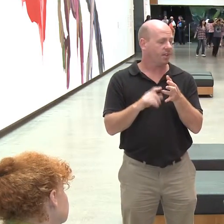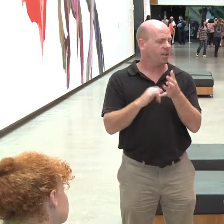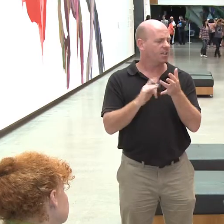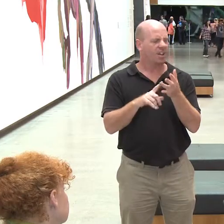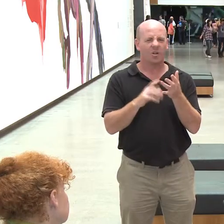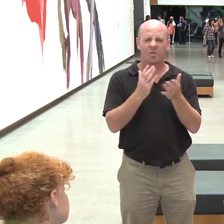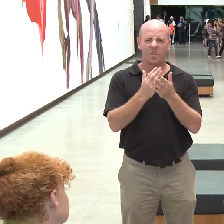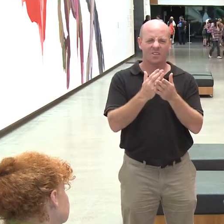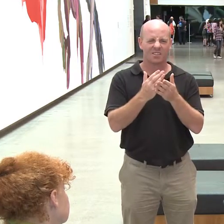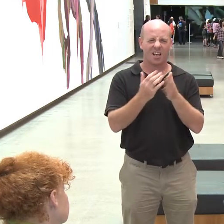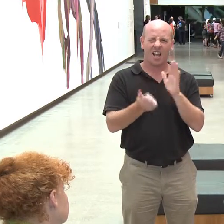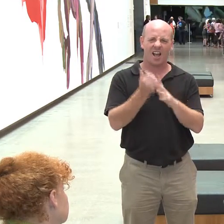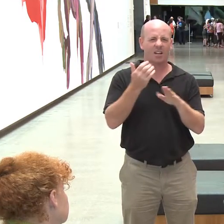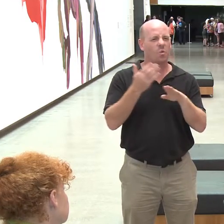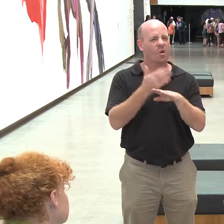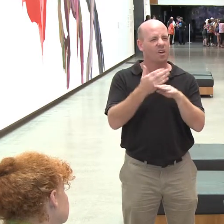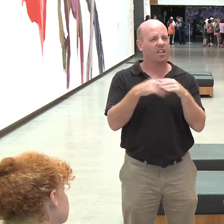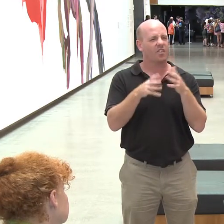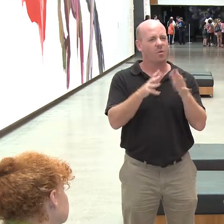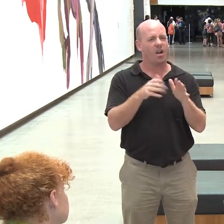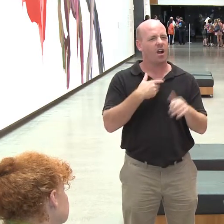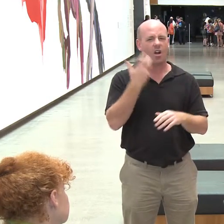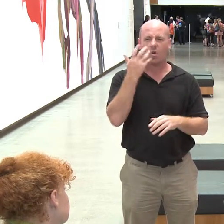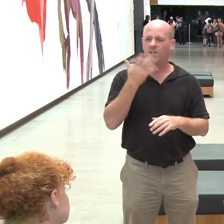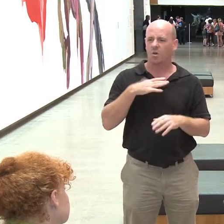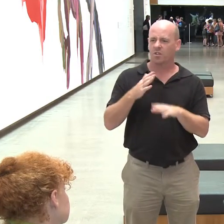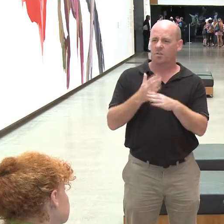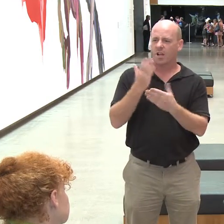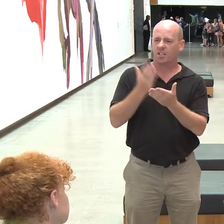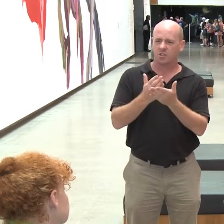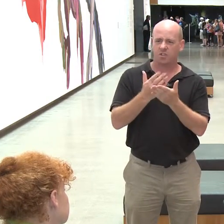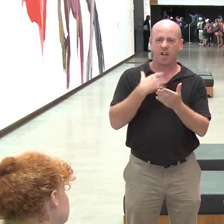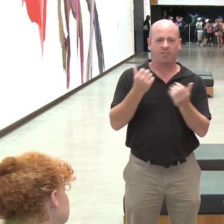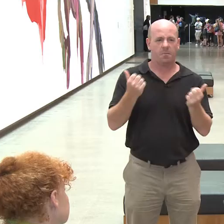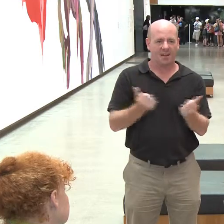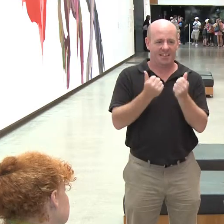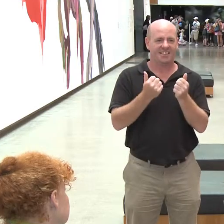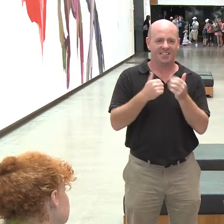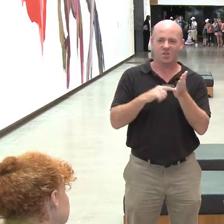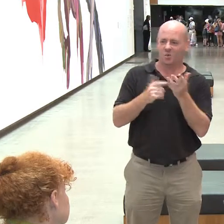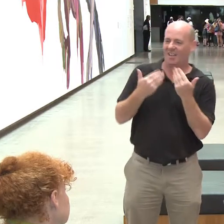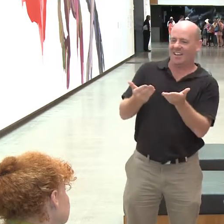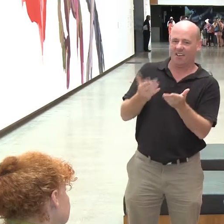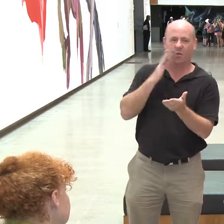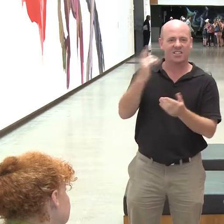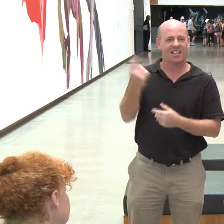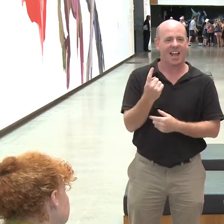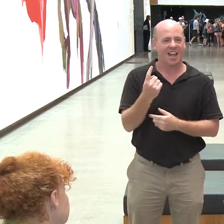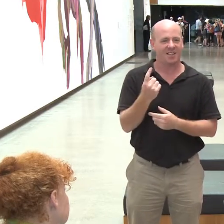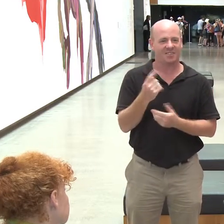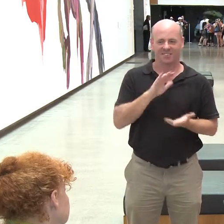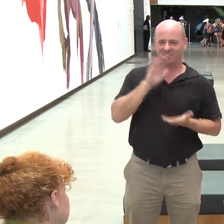it was sort of hard work in a way that I always wanted to make sure that I had plenty for Jane to do when she came